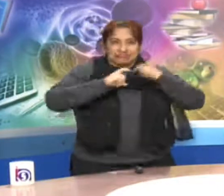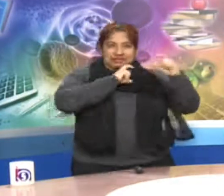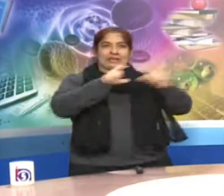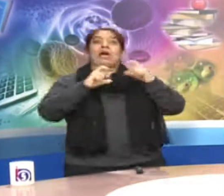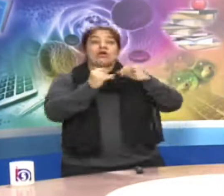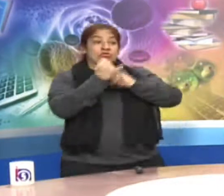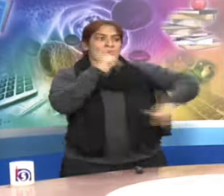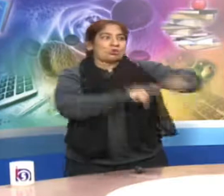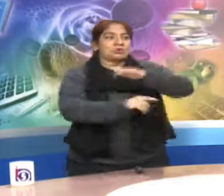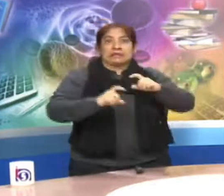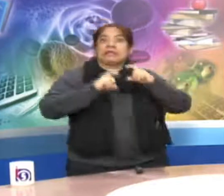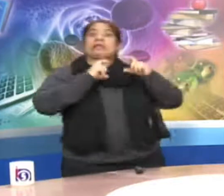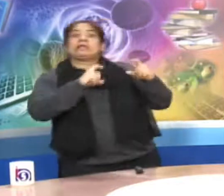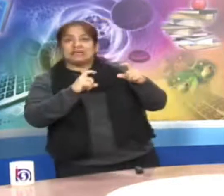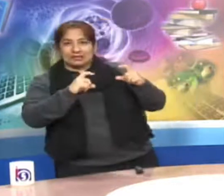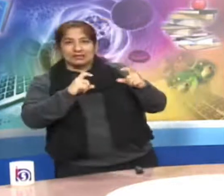the customer who has spent money.